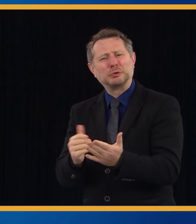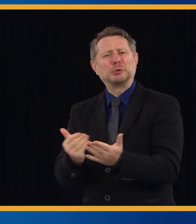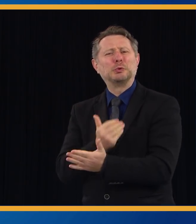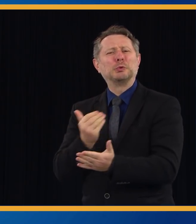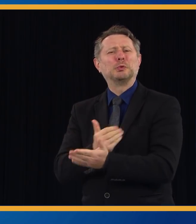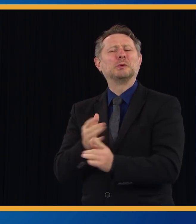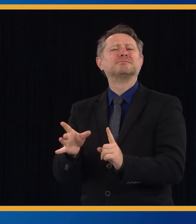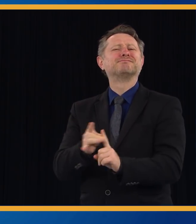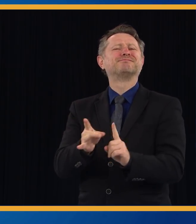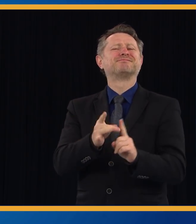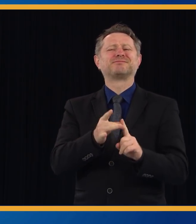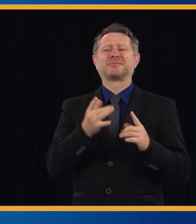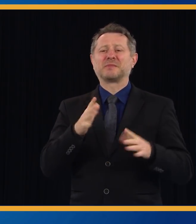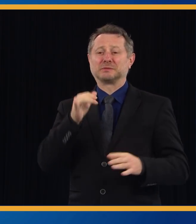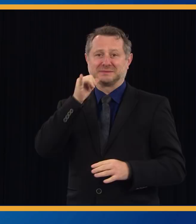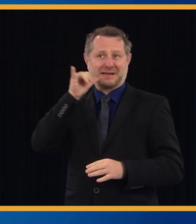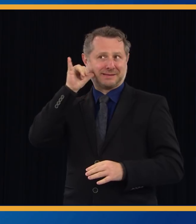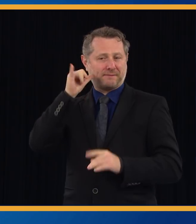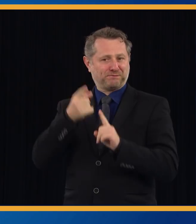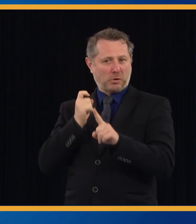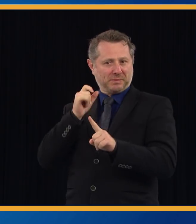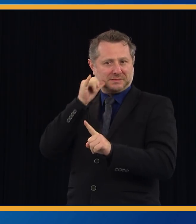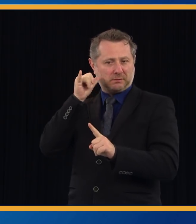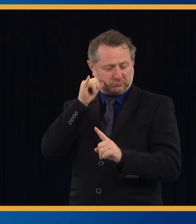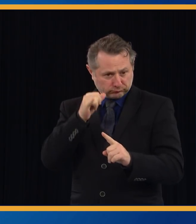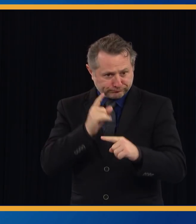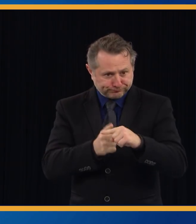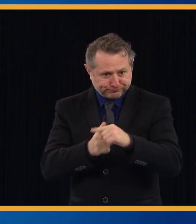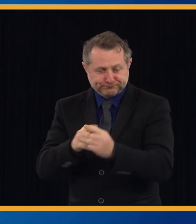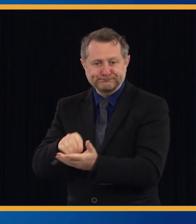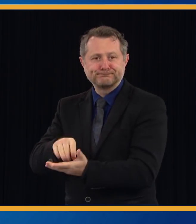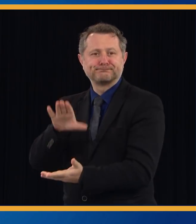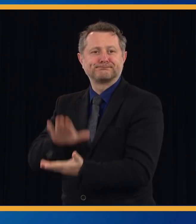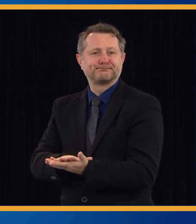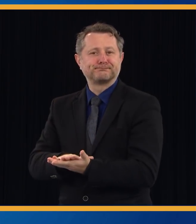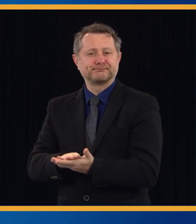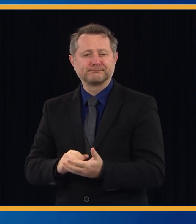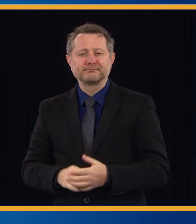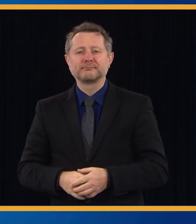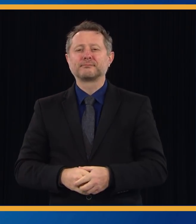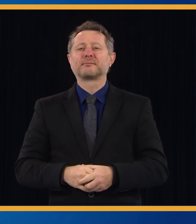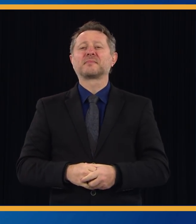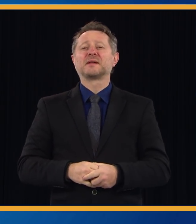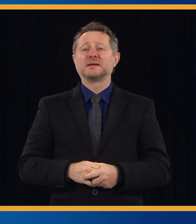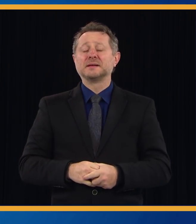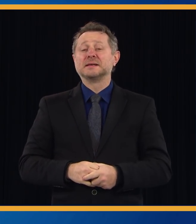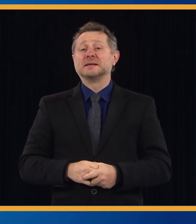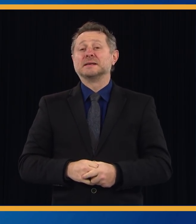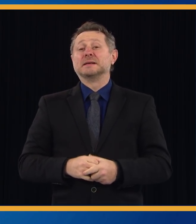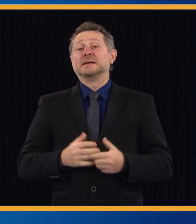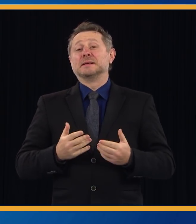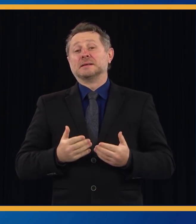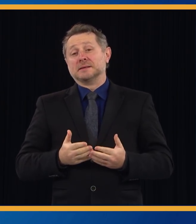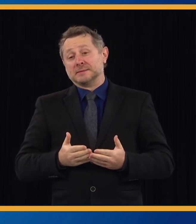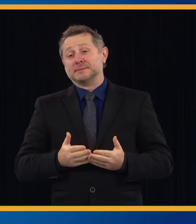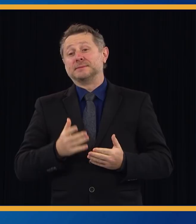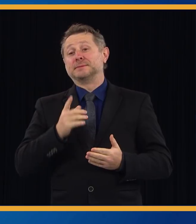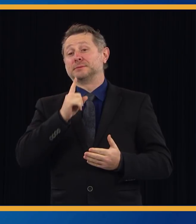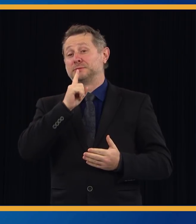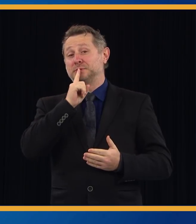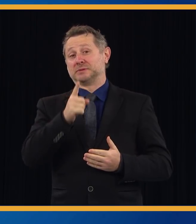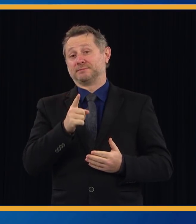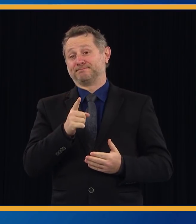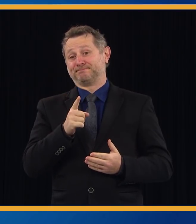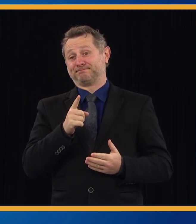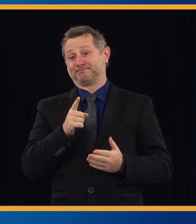cases yesterday, to put it in focus. That would normally be terrible news. It's only